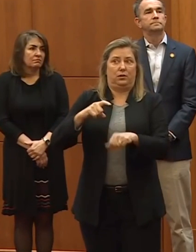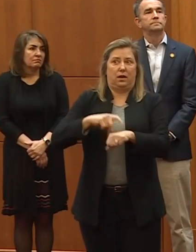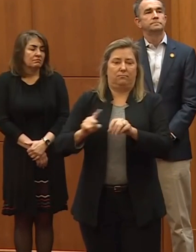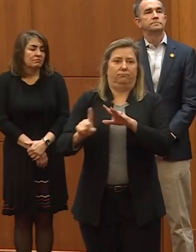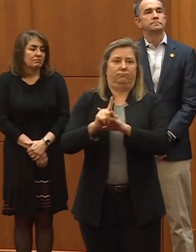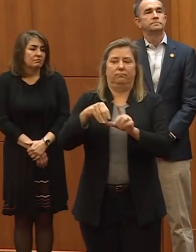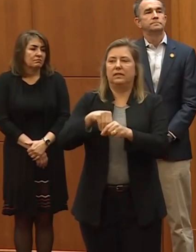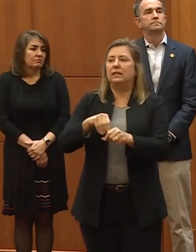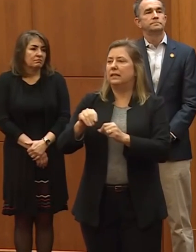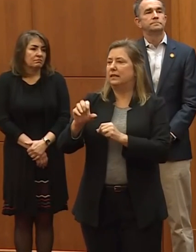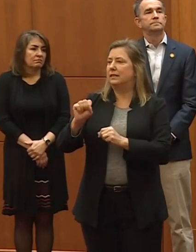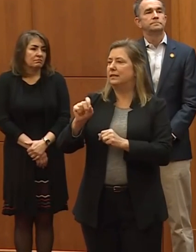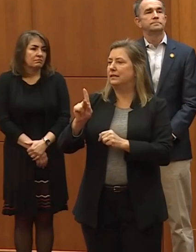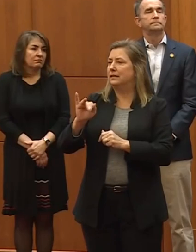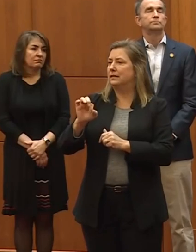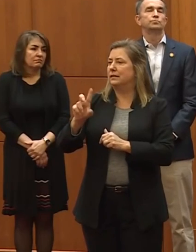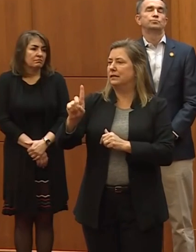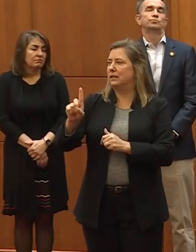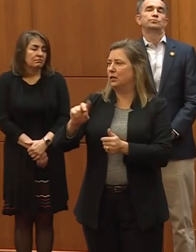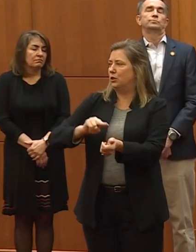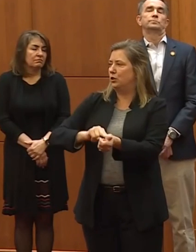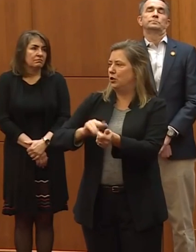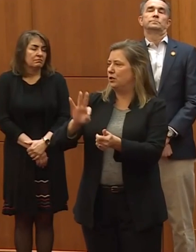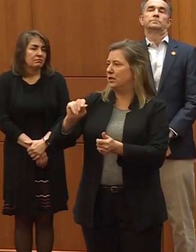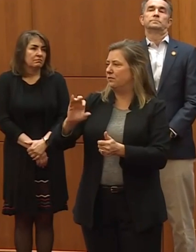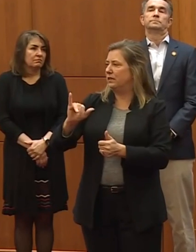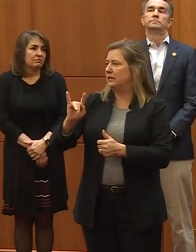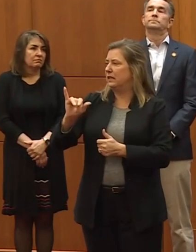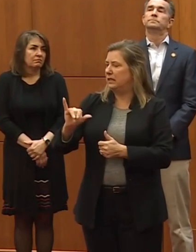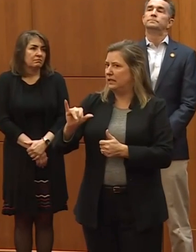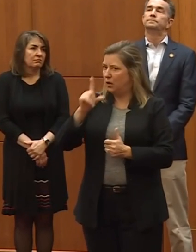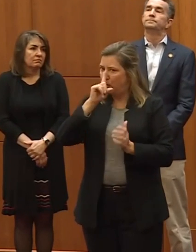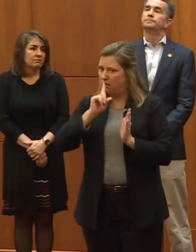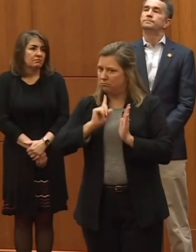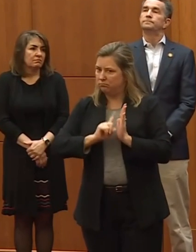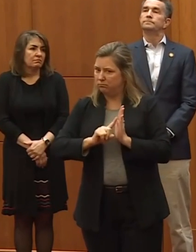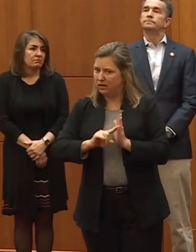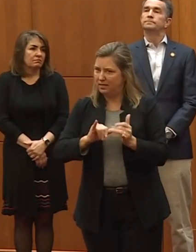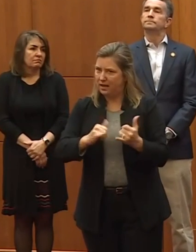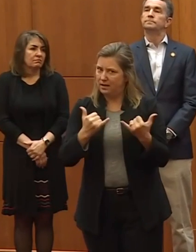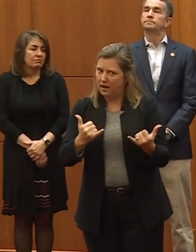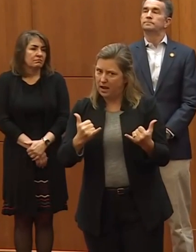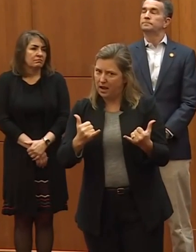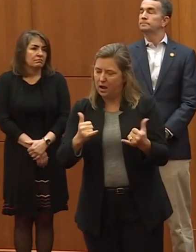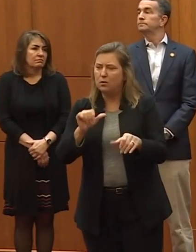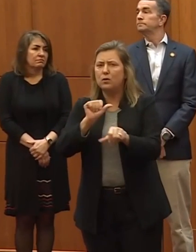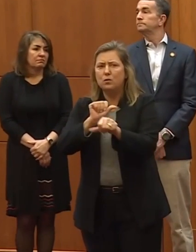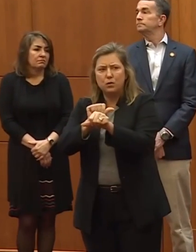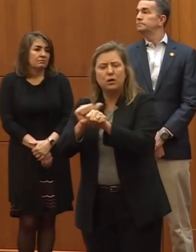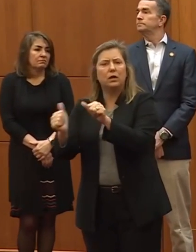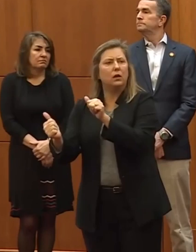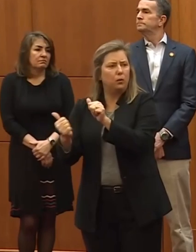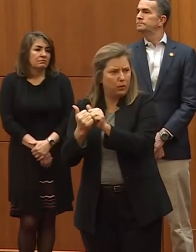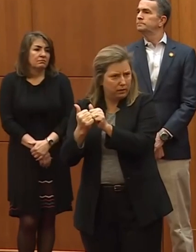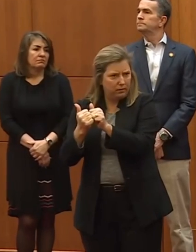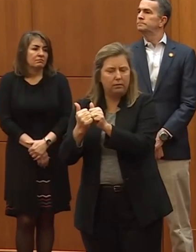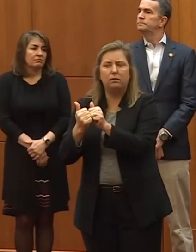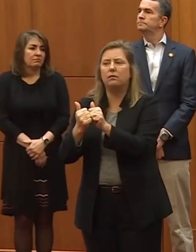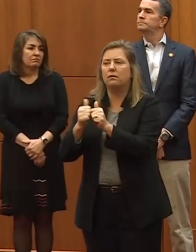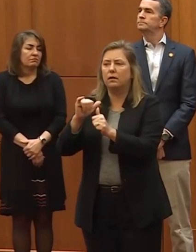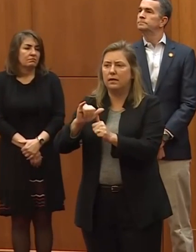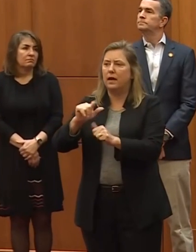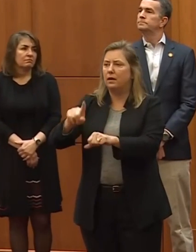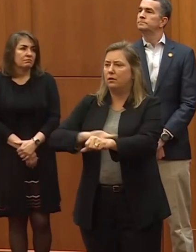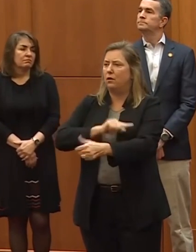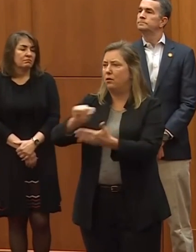facility, and we are actively investigating this case, working in collaboration with this